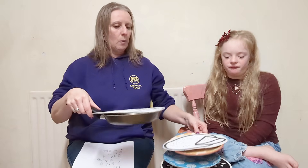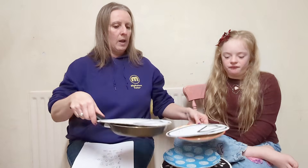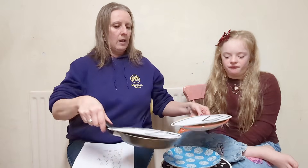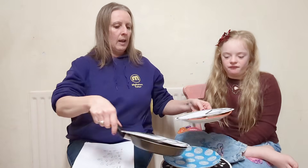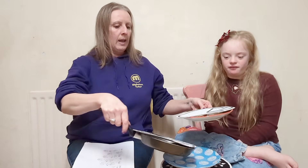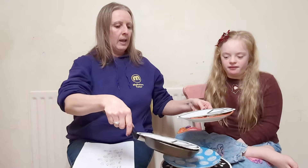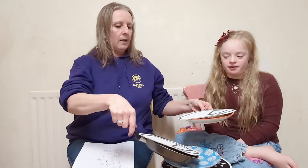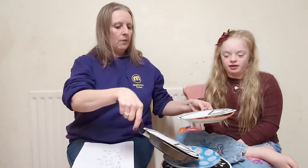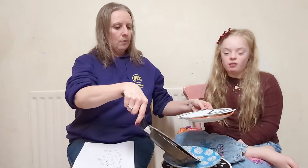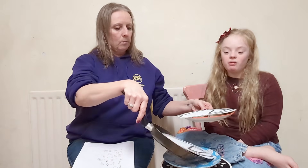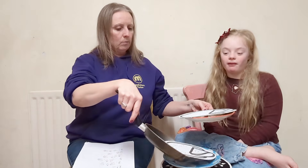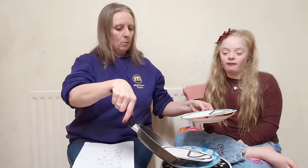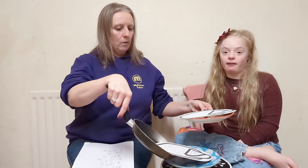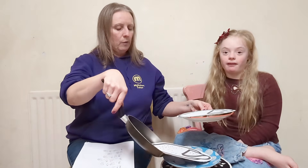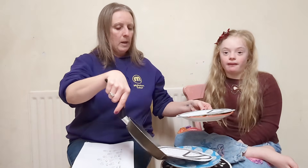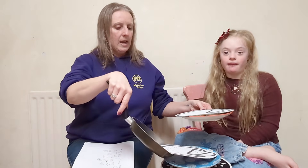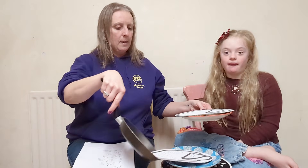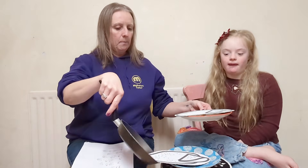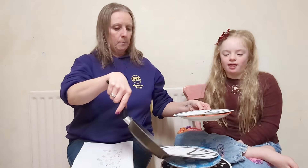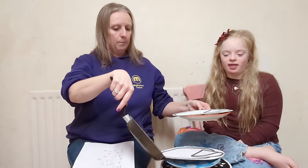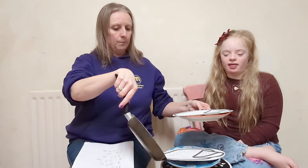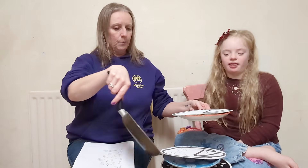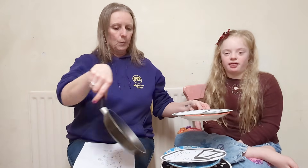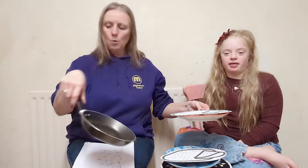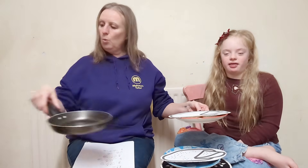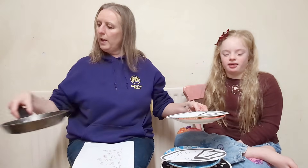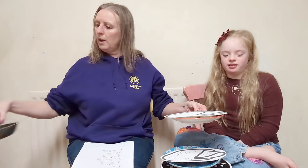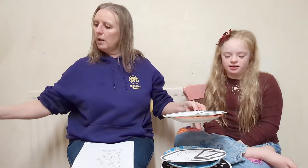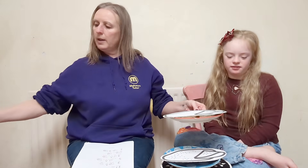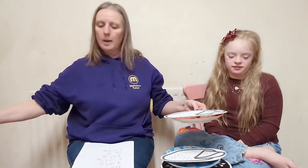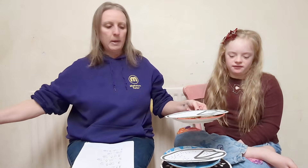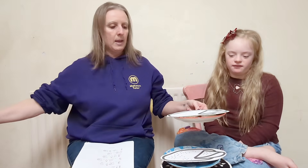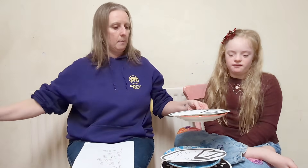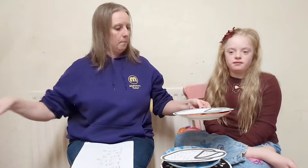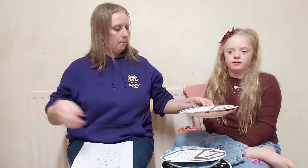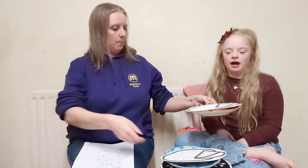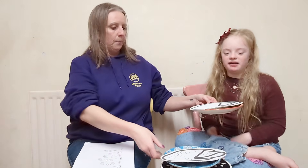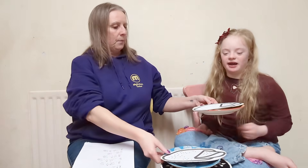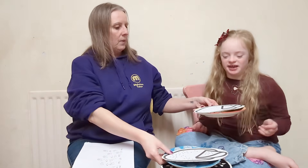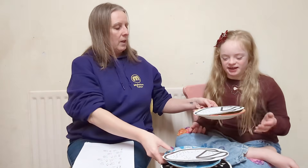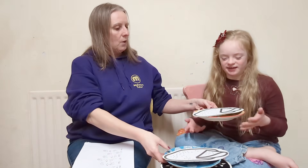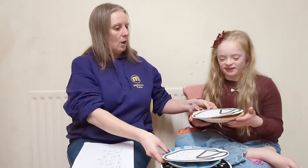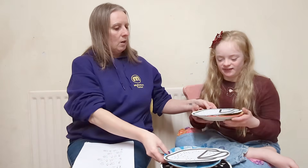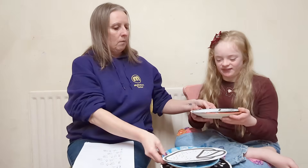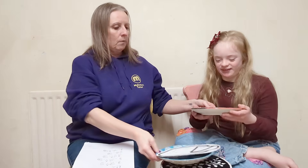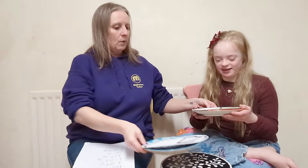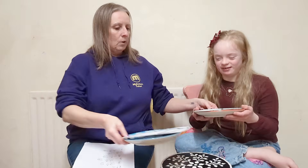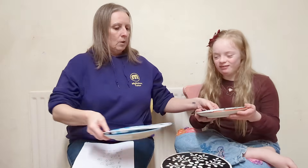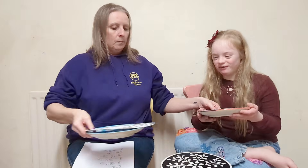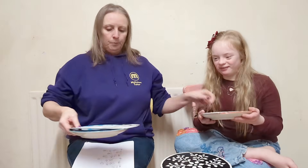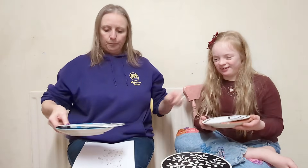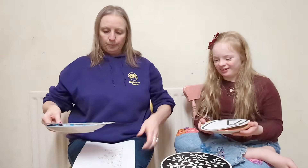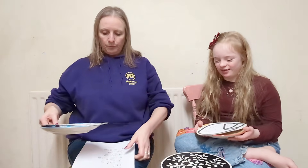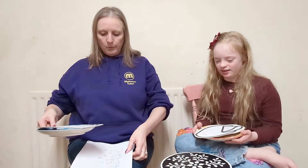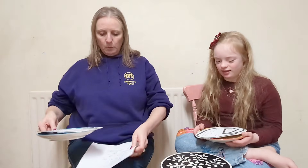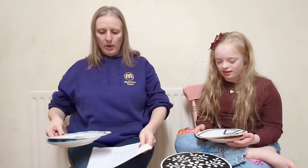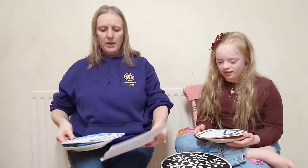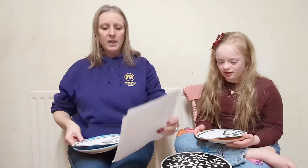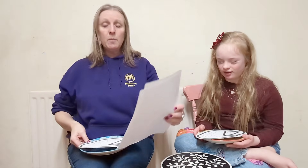one and one for me. Oh, they look yummy. Okay. There you go. Did you? Brilliant. And then we